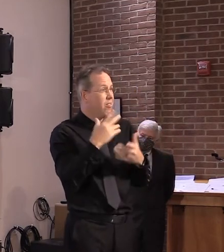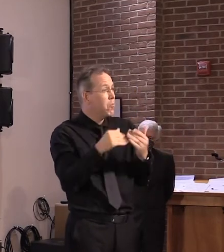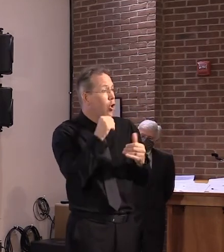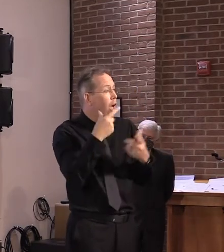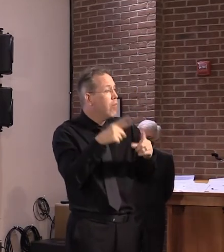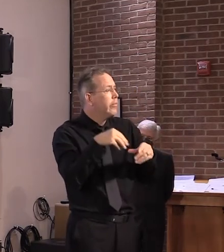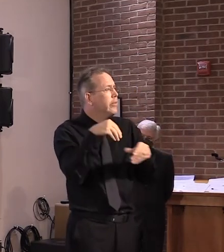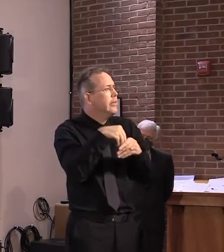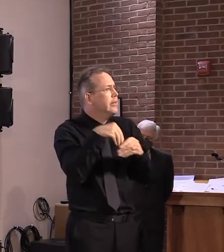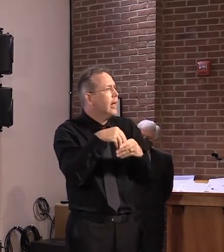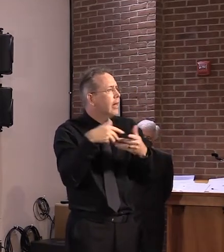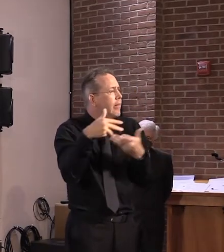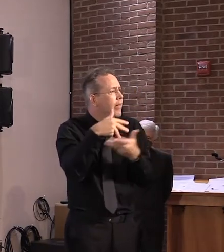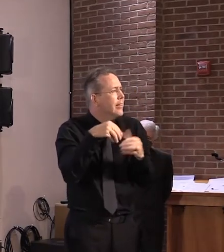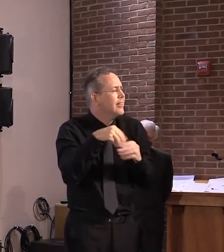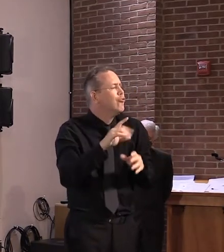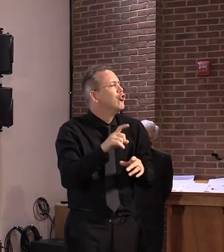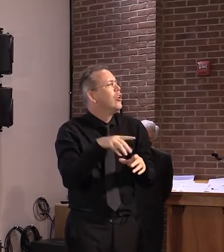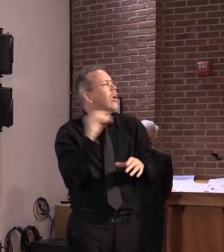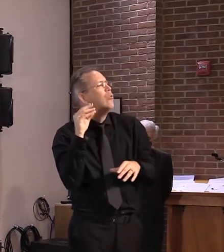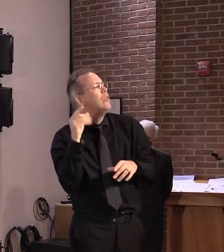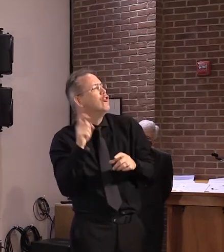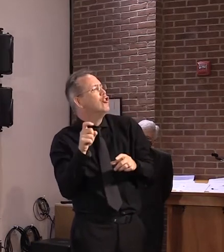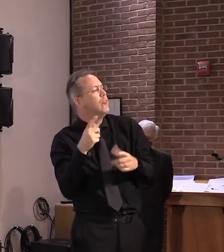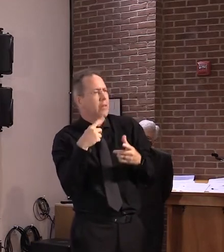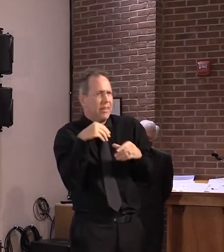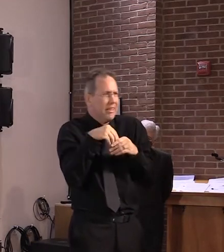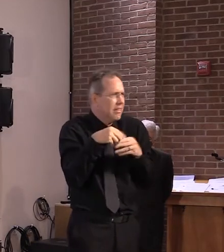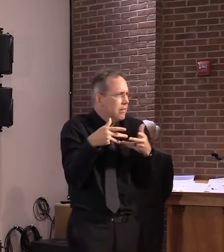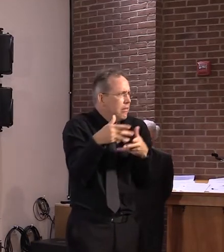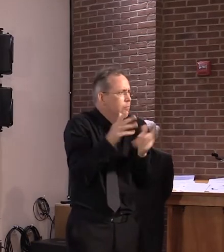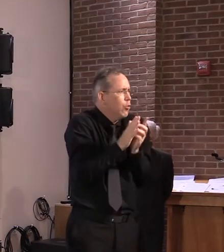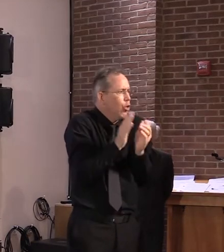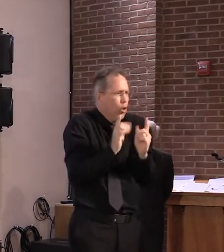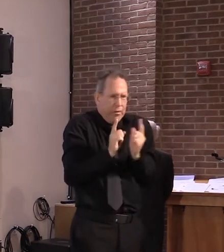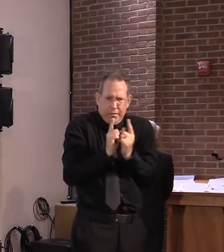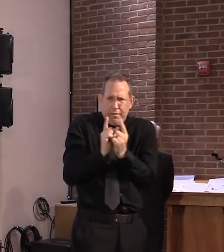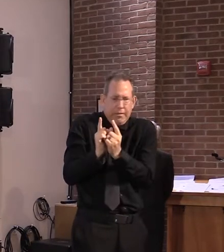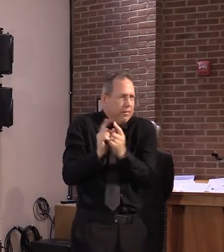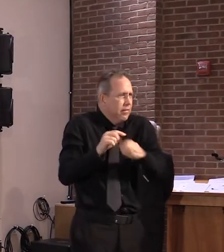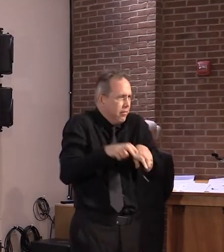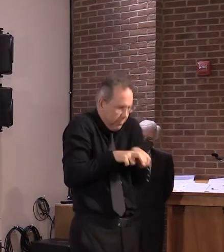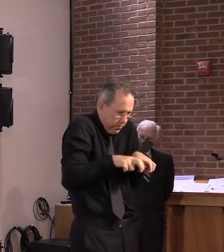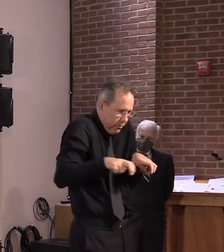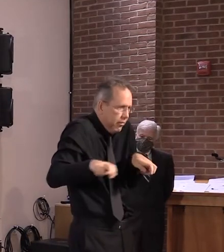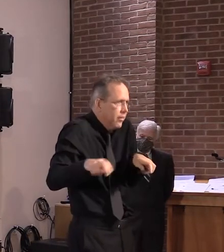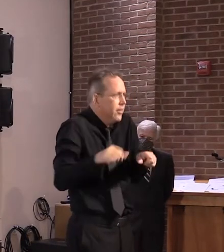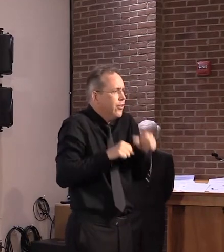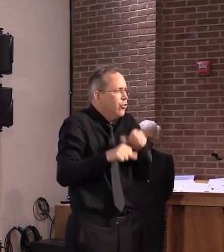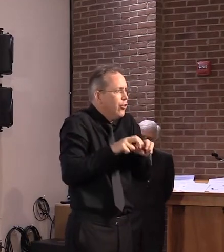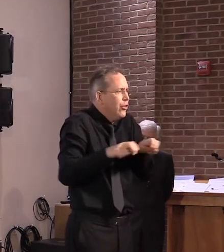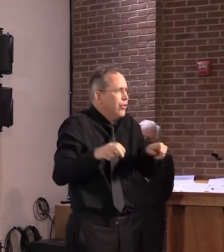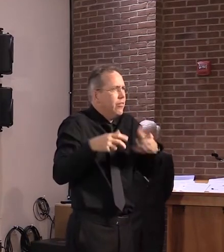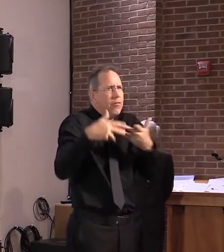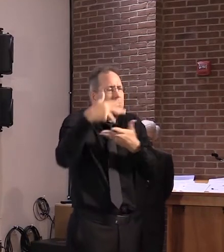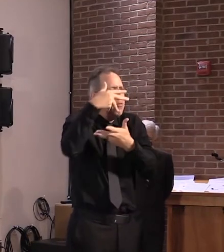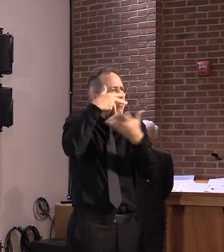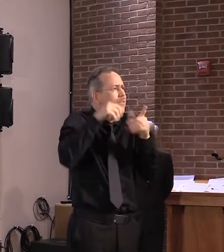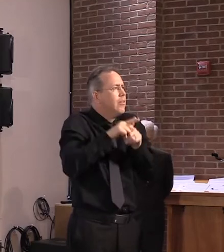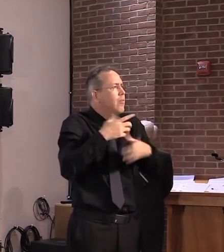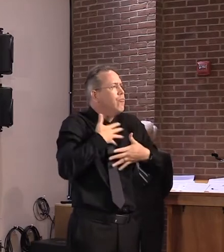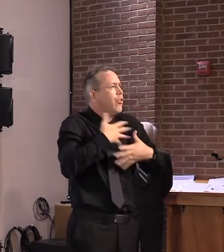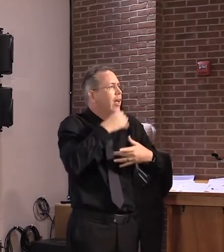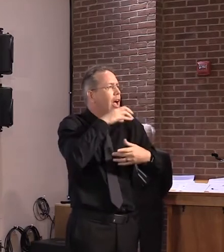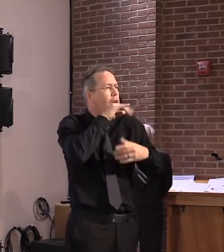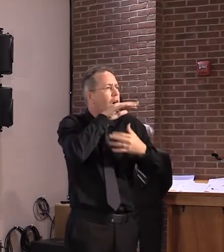you're in close contact with people, if you're there for a long period of time, and if there